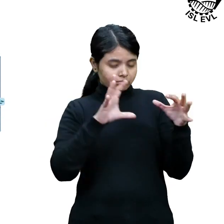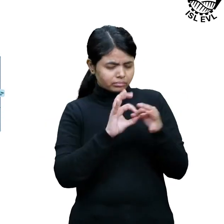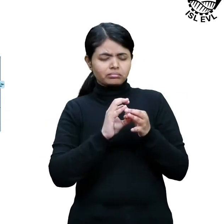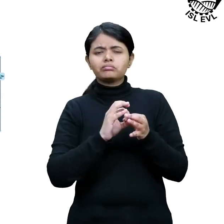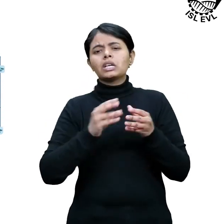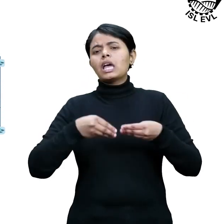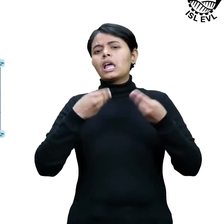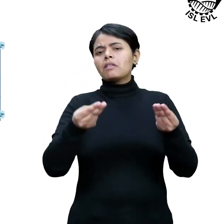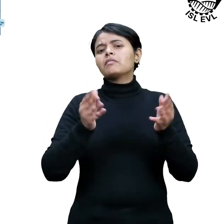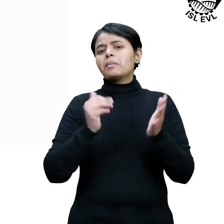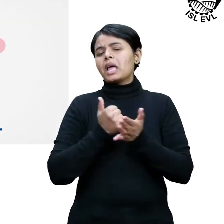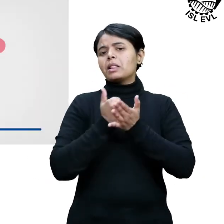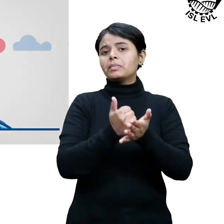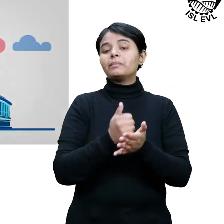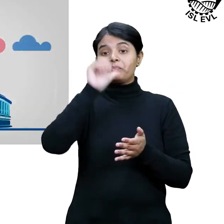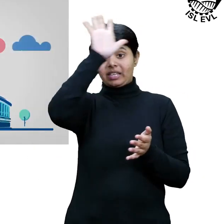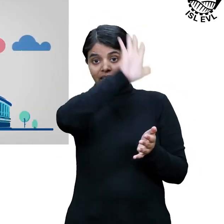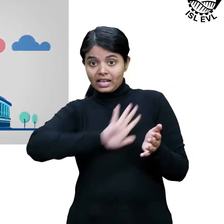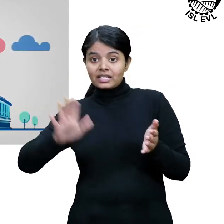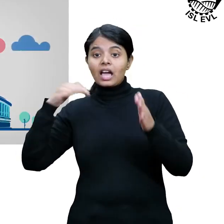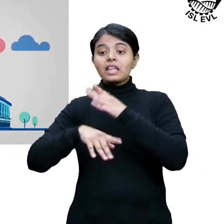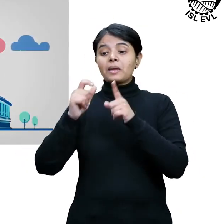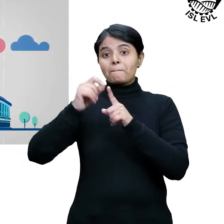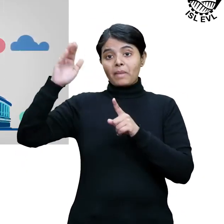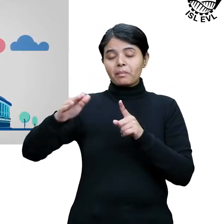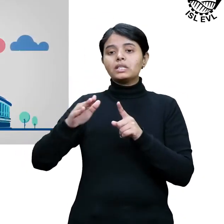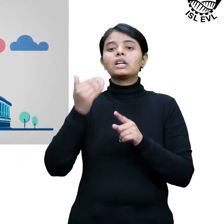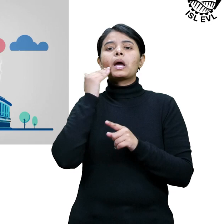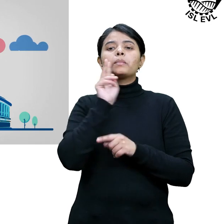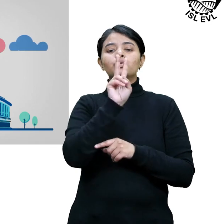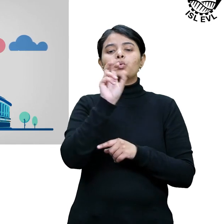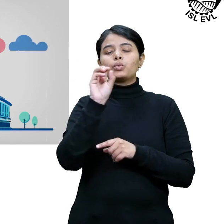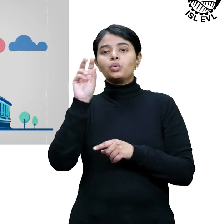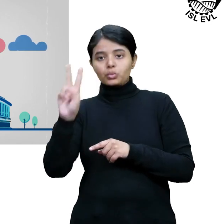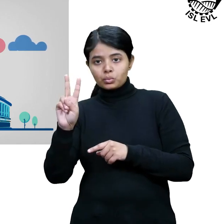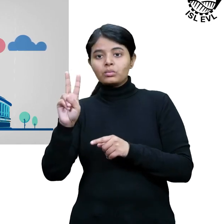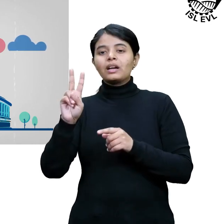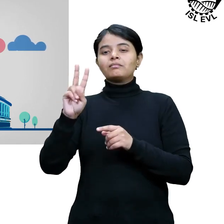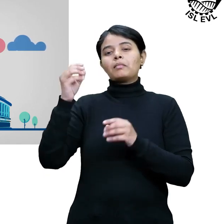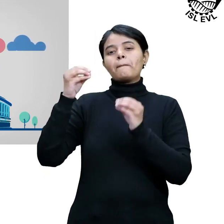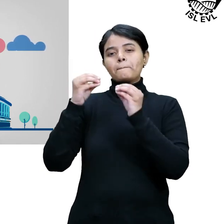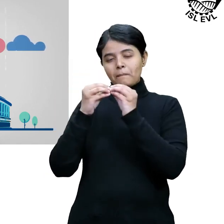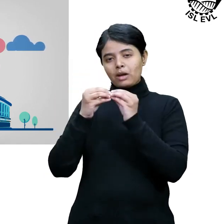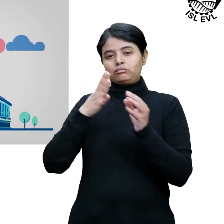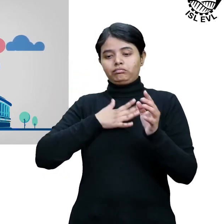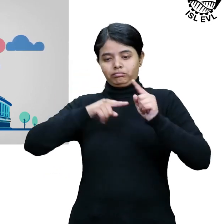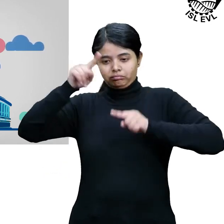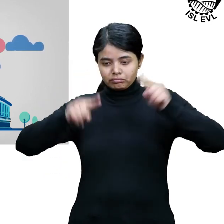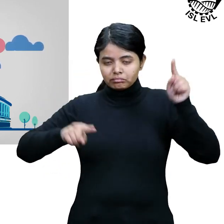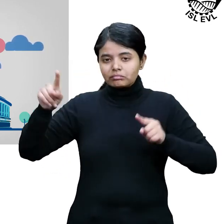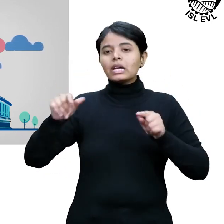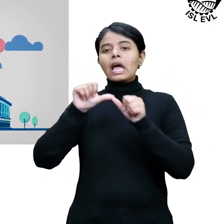genetic resources. In 2002, the Parliament of India enacted the Biological Diversity